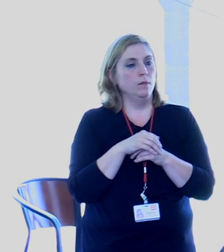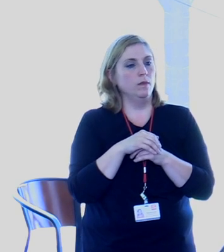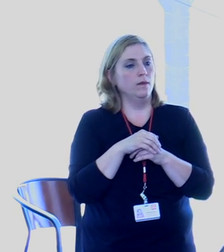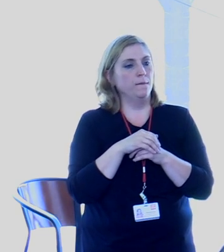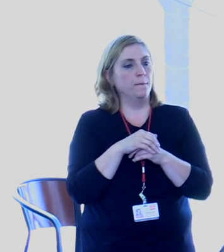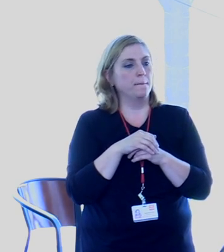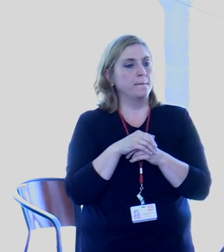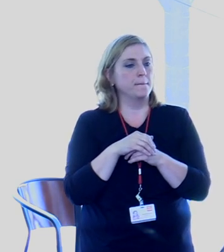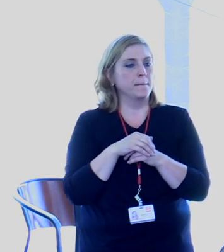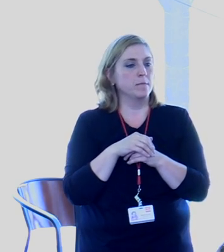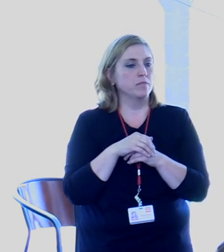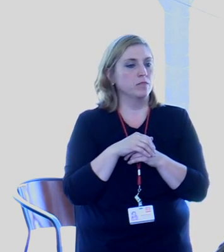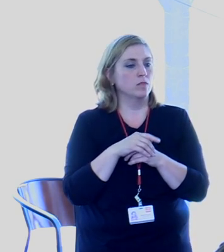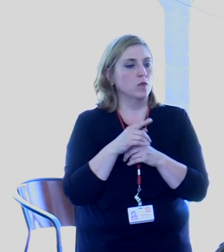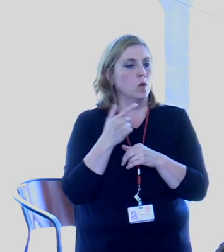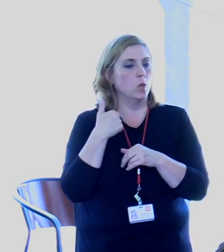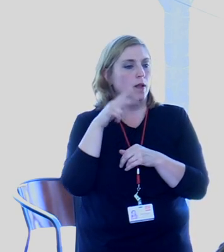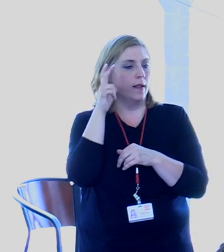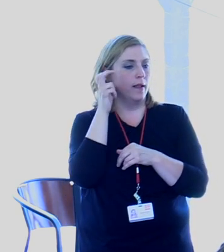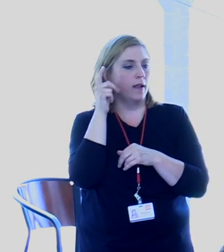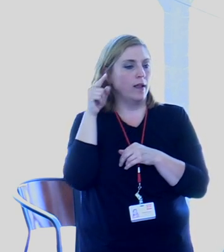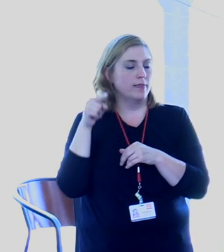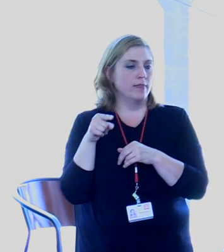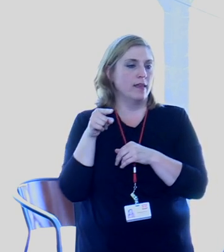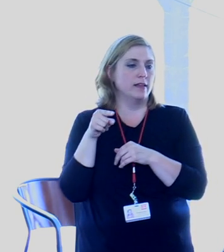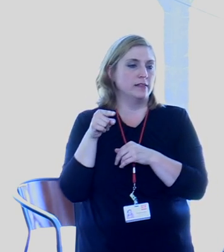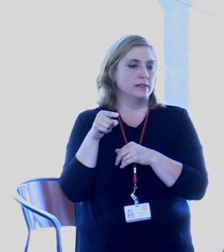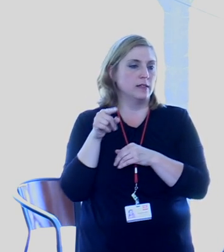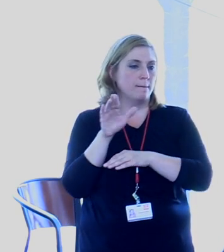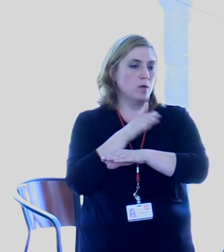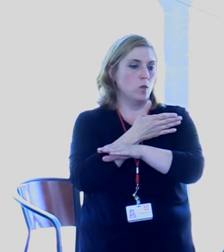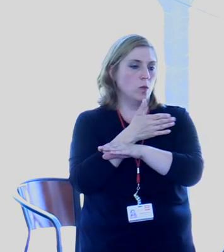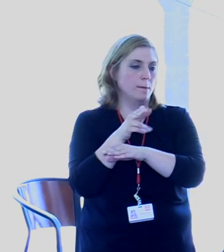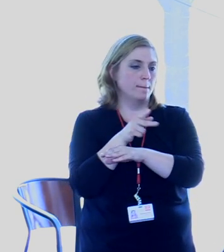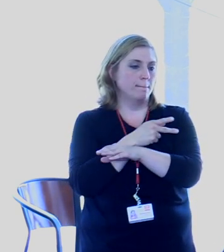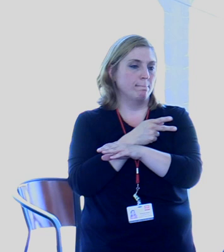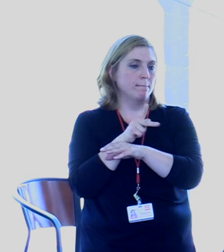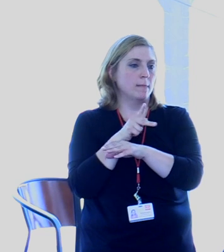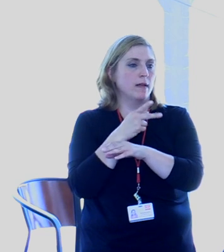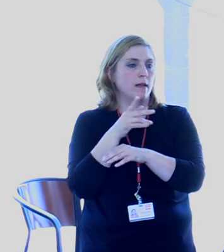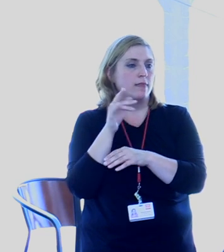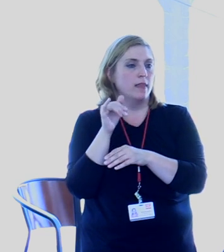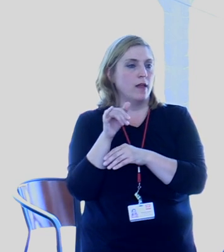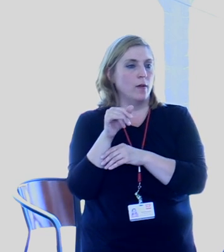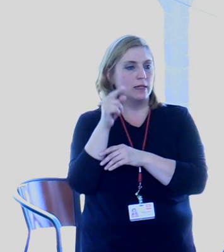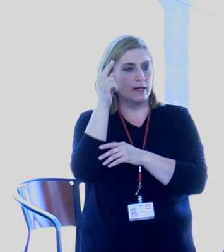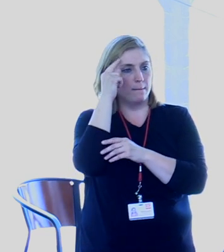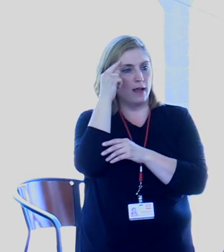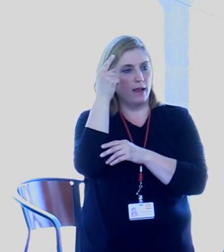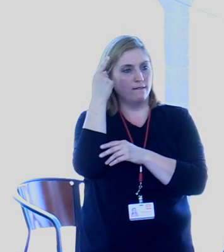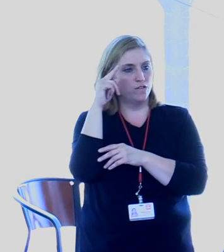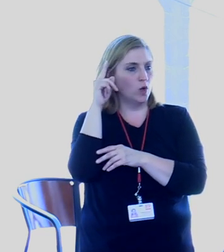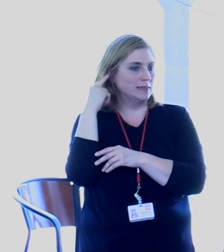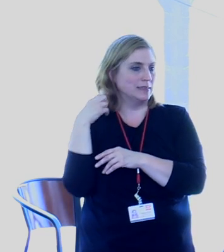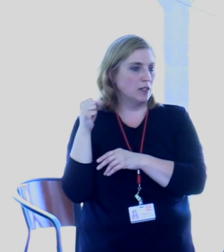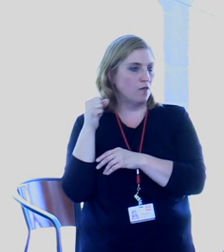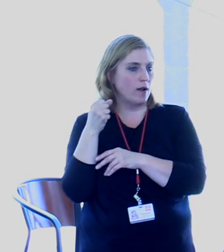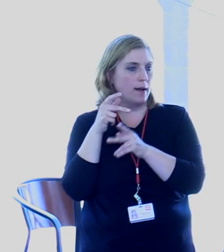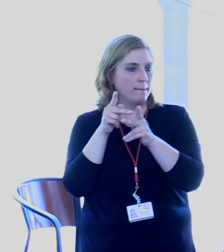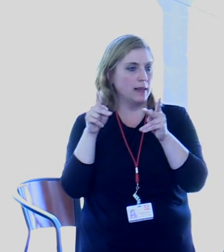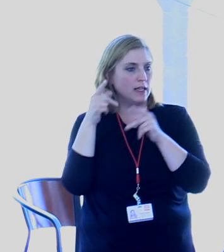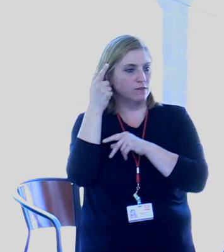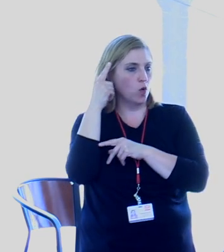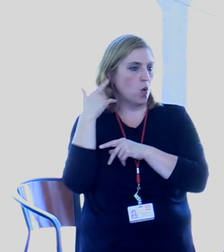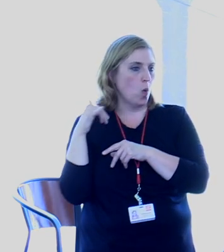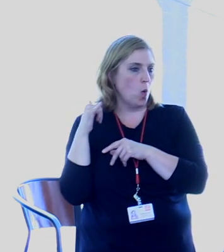him, we hear this magnificent poem. There is indeed a mine for silver and a place for